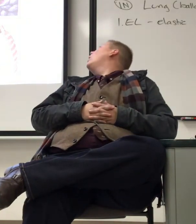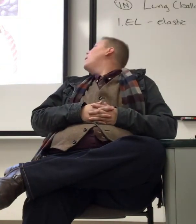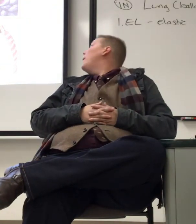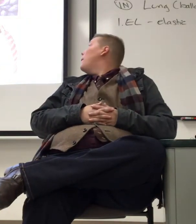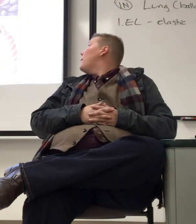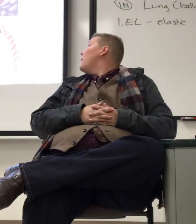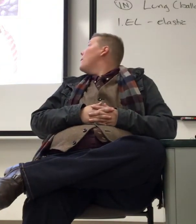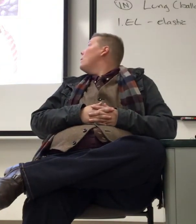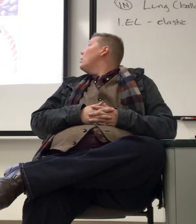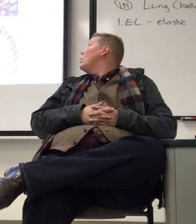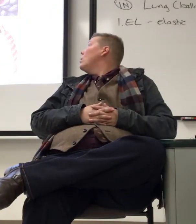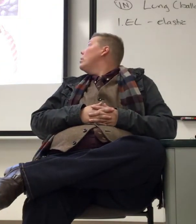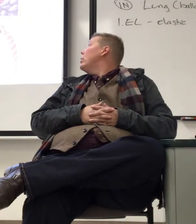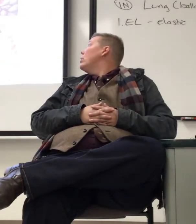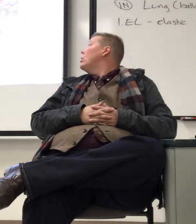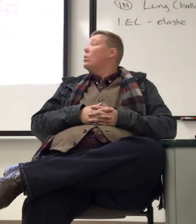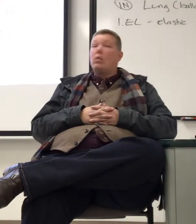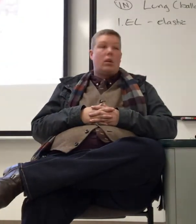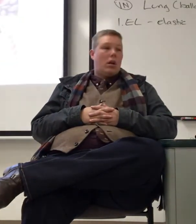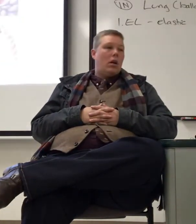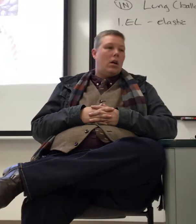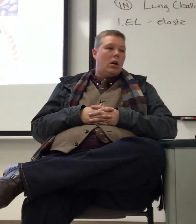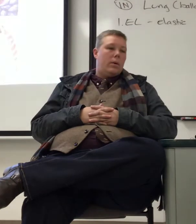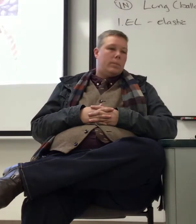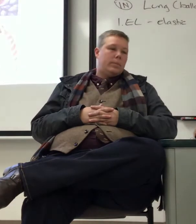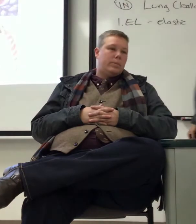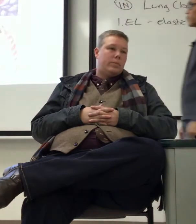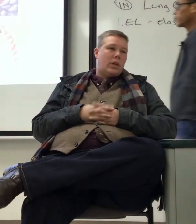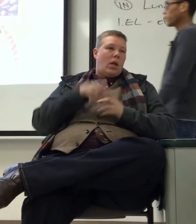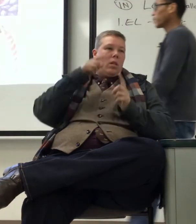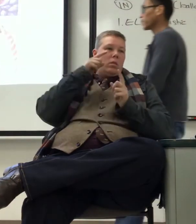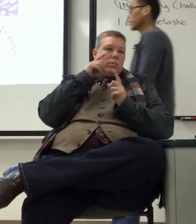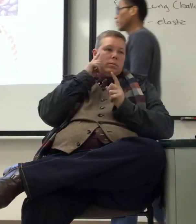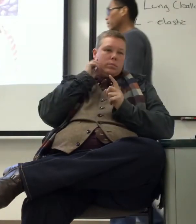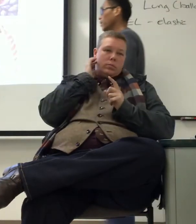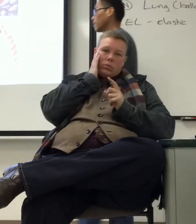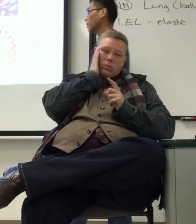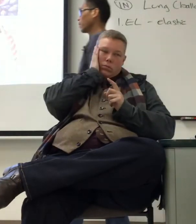And so the elastic forces are like different.